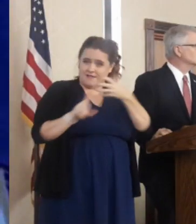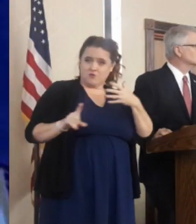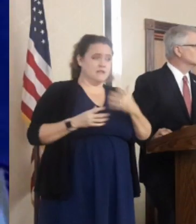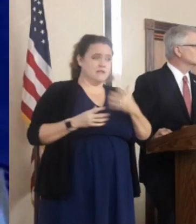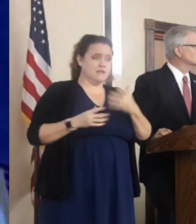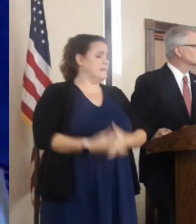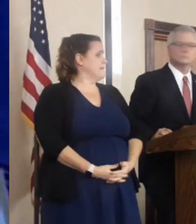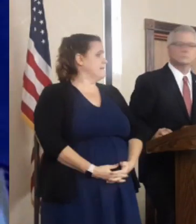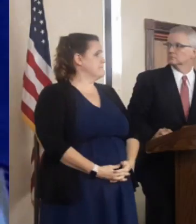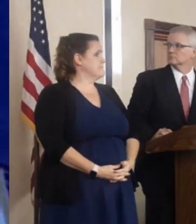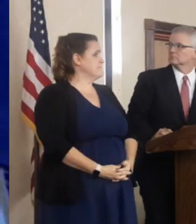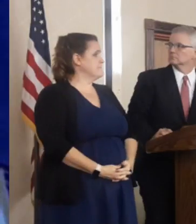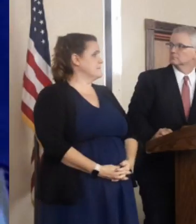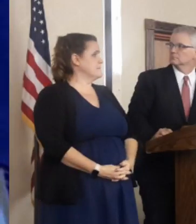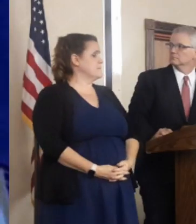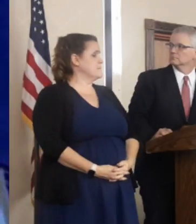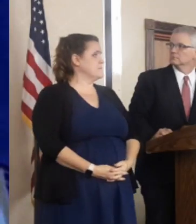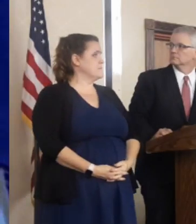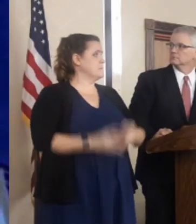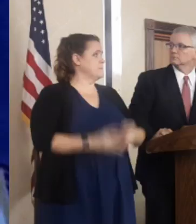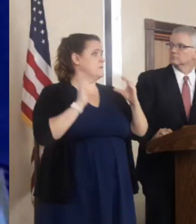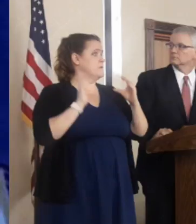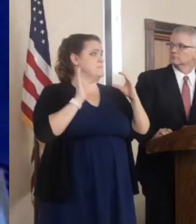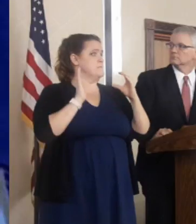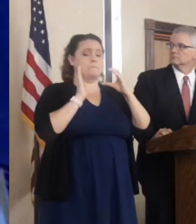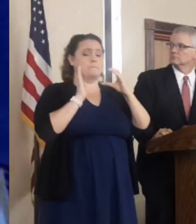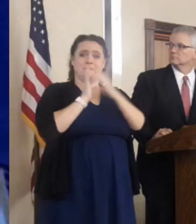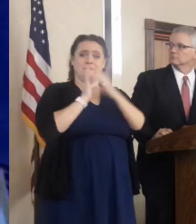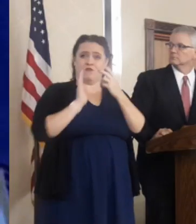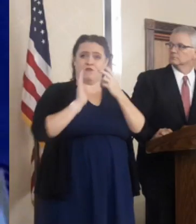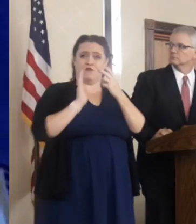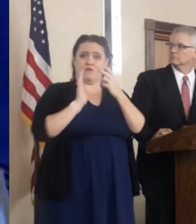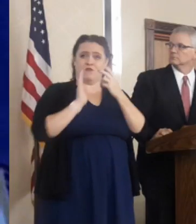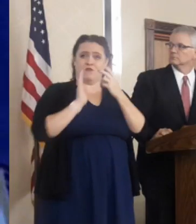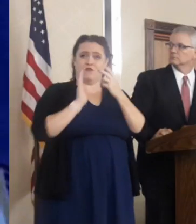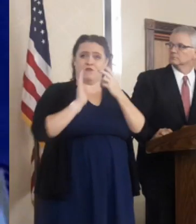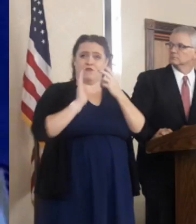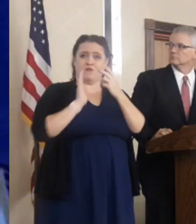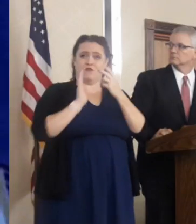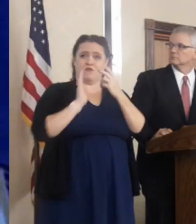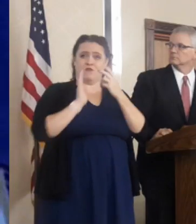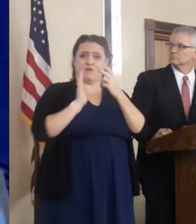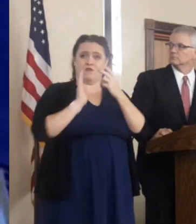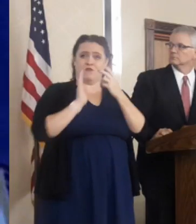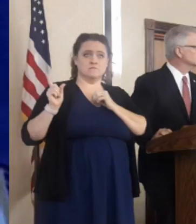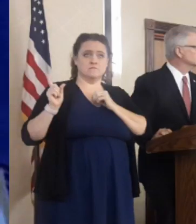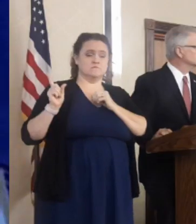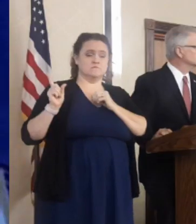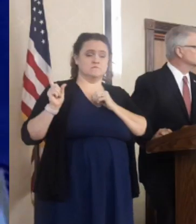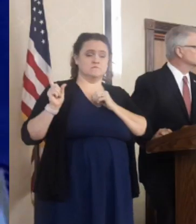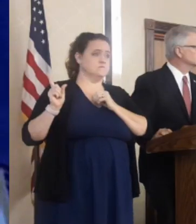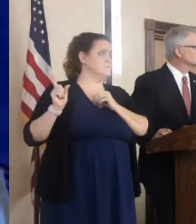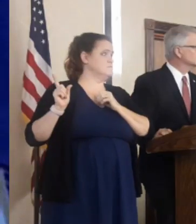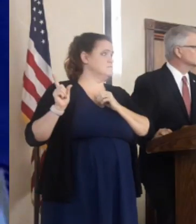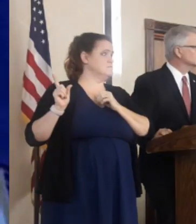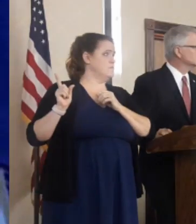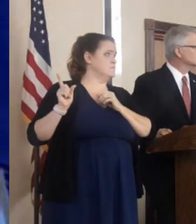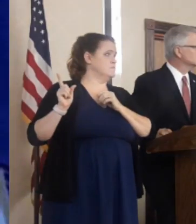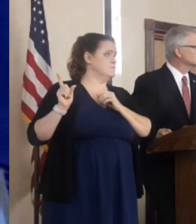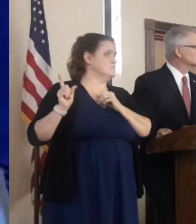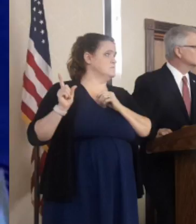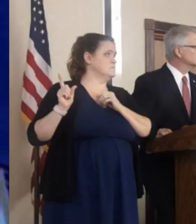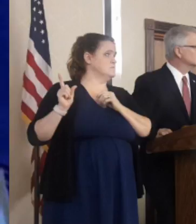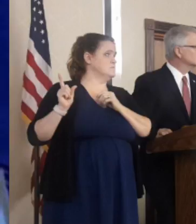$1,000 to that. It's a guy that I recognize, and he was not a big James fan actually. So the fact that he just gives $1,000